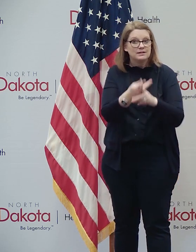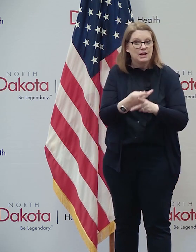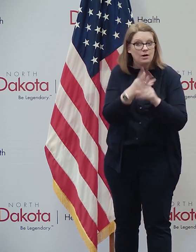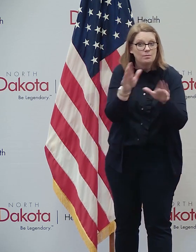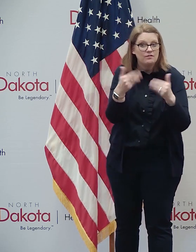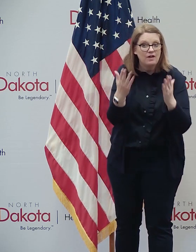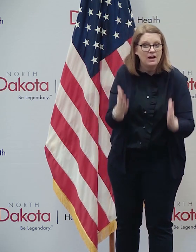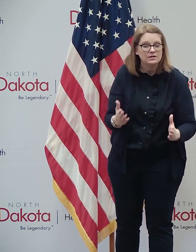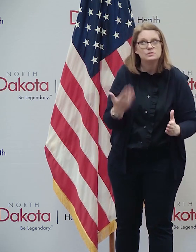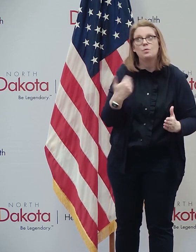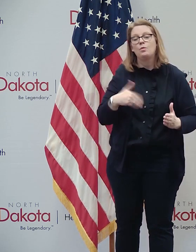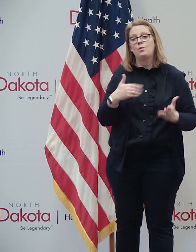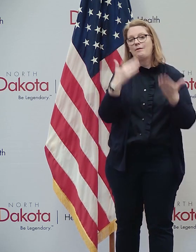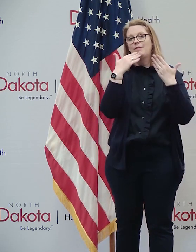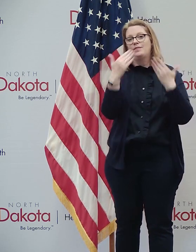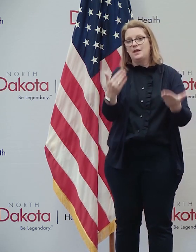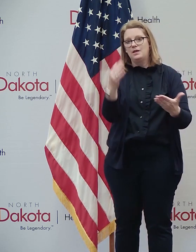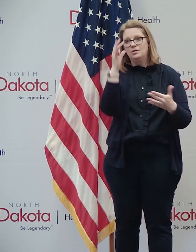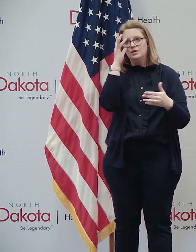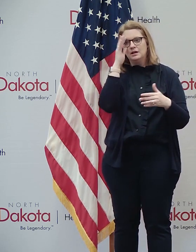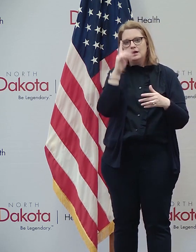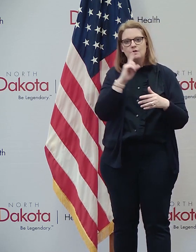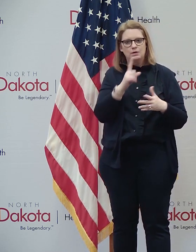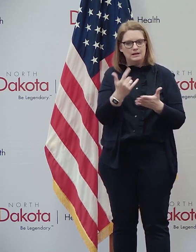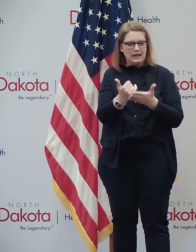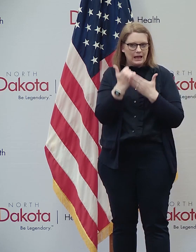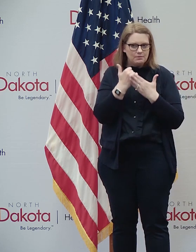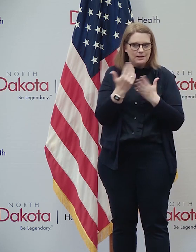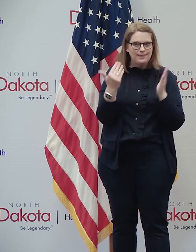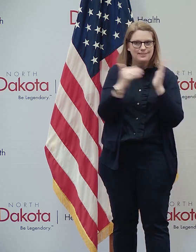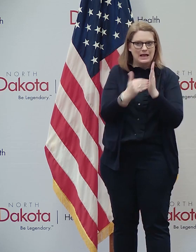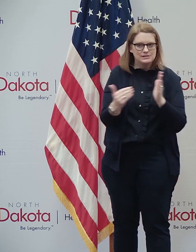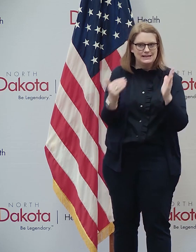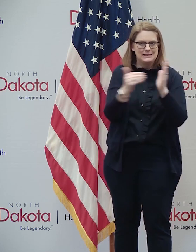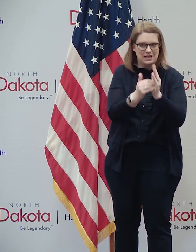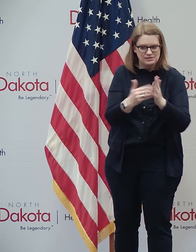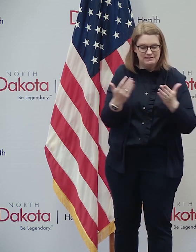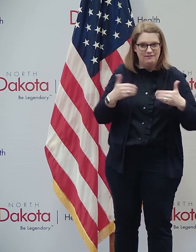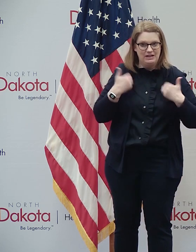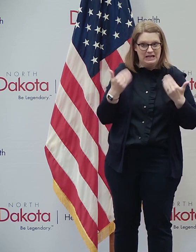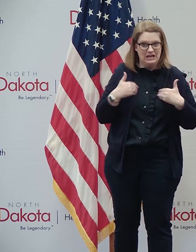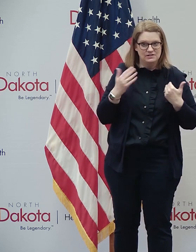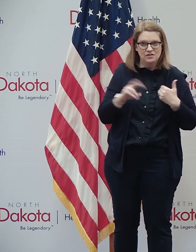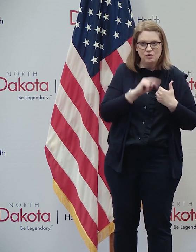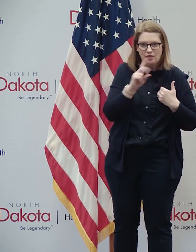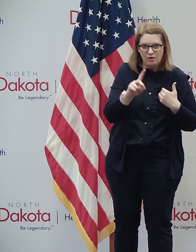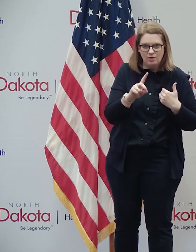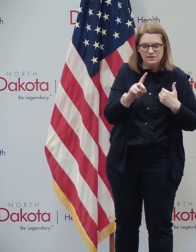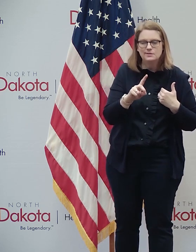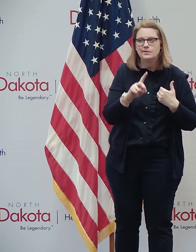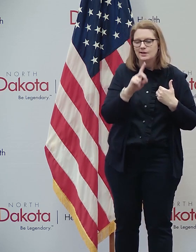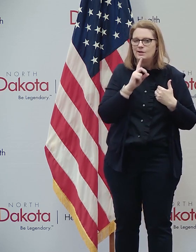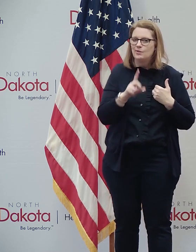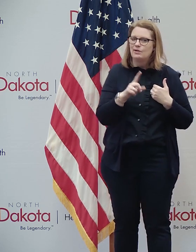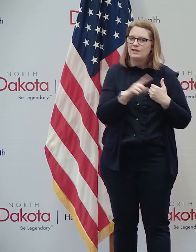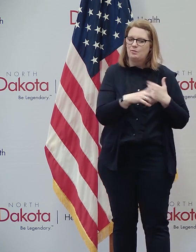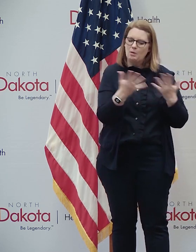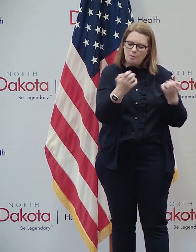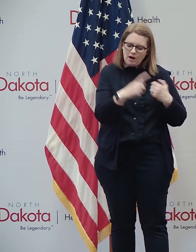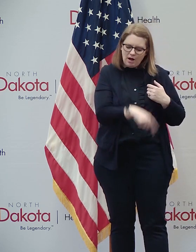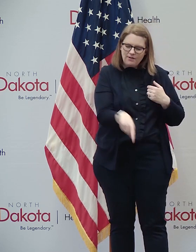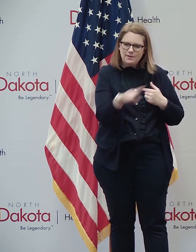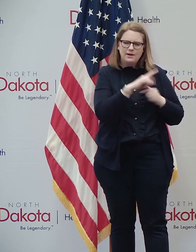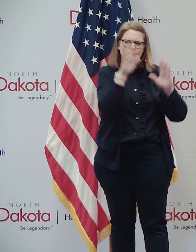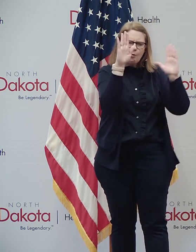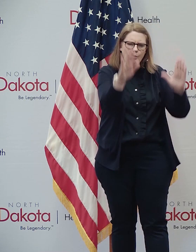all of us and for helping to ensure that thousands and thousands of the youngest North Dakotans have days filled with great experiences that we